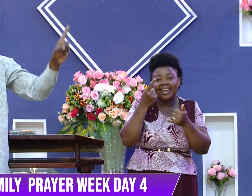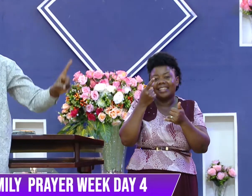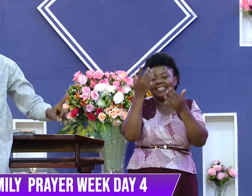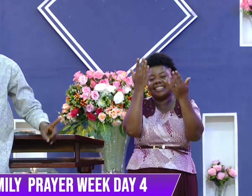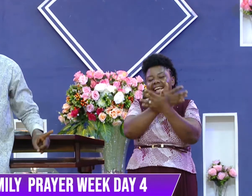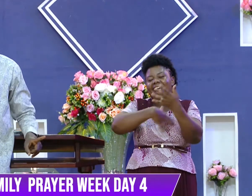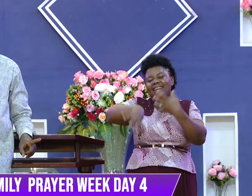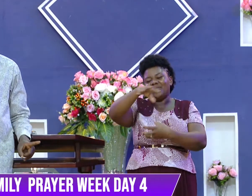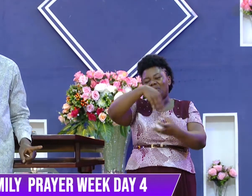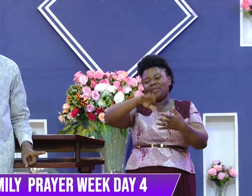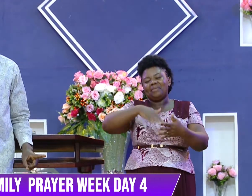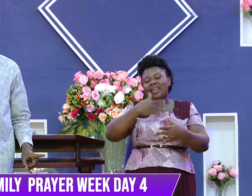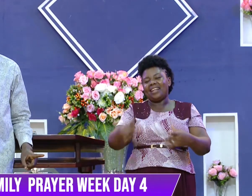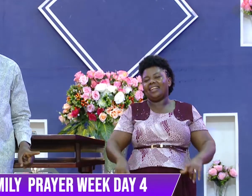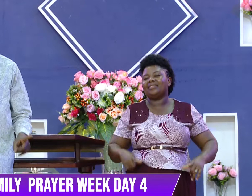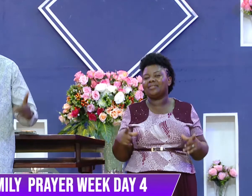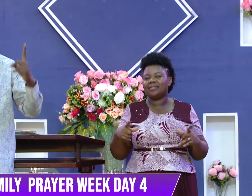the hardest night in my life.